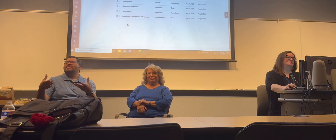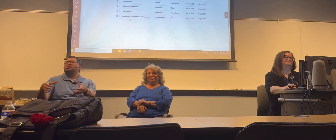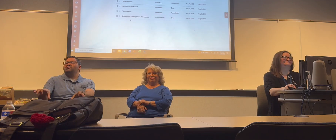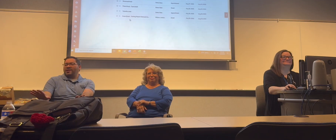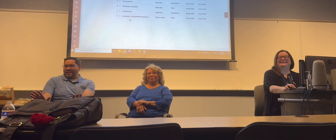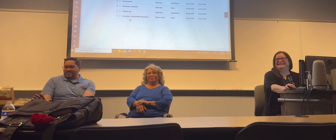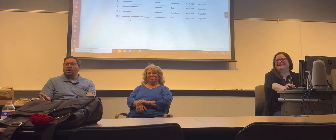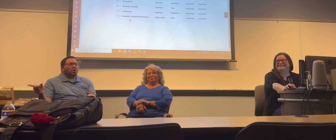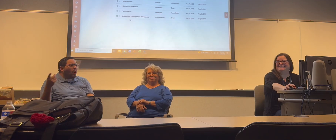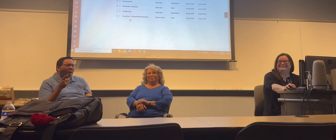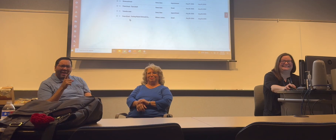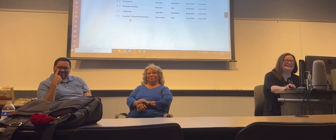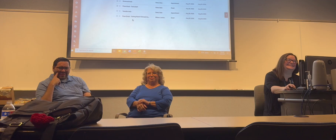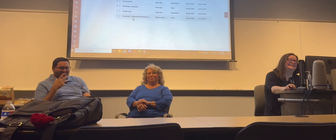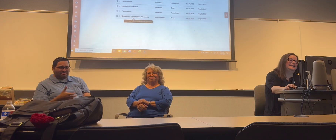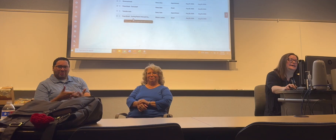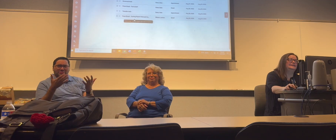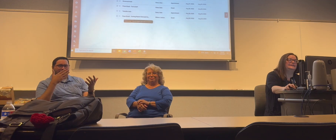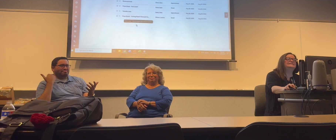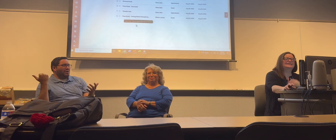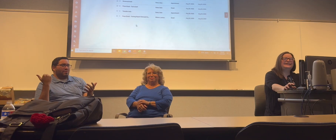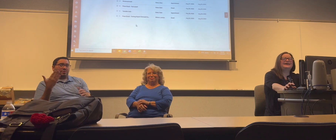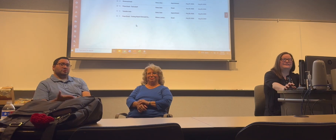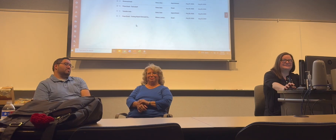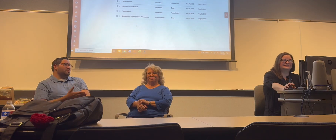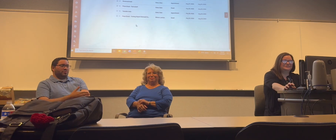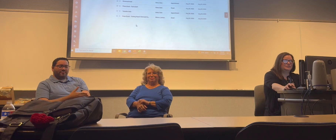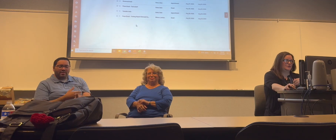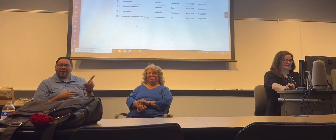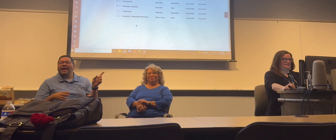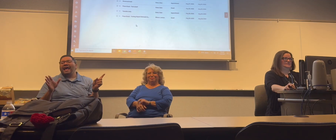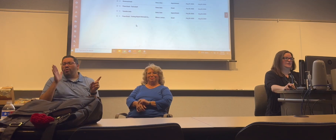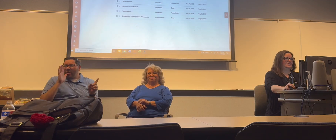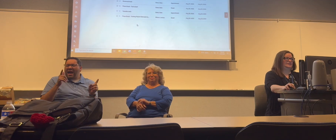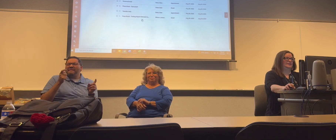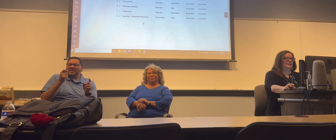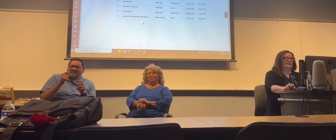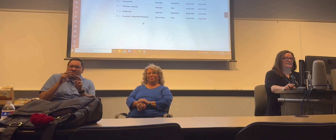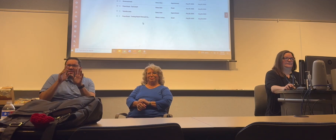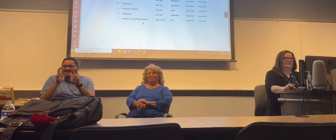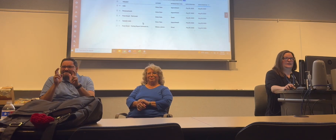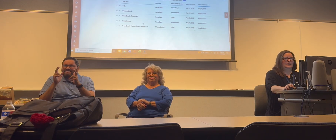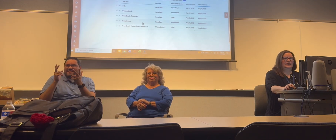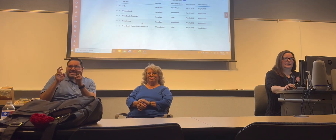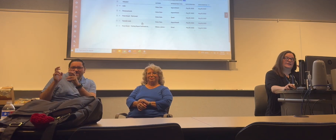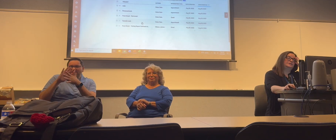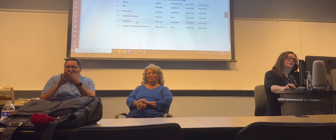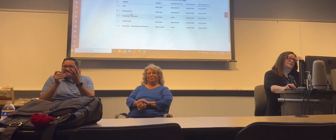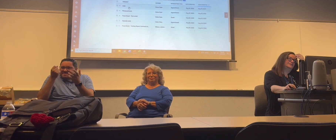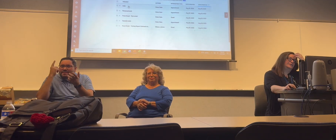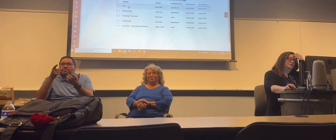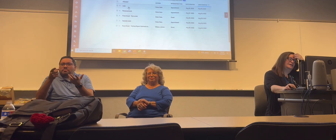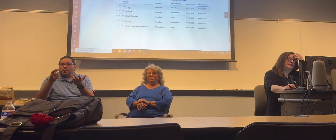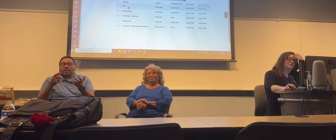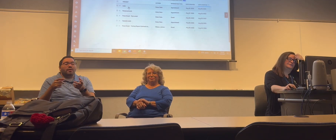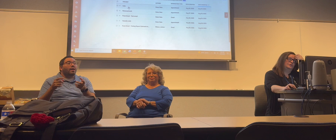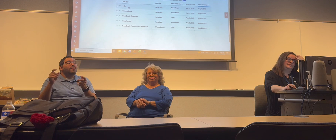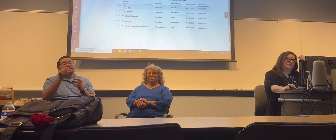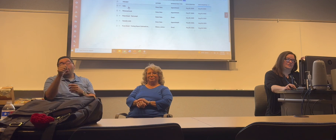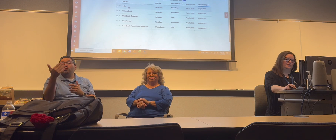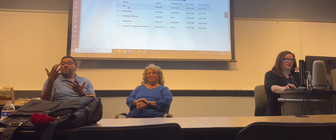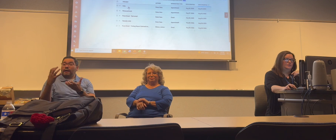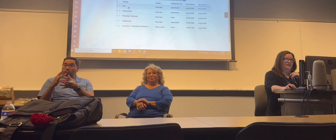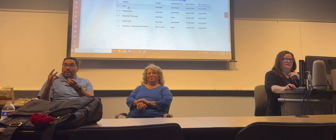I'm I know. saying. I think it's Saves so many much steps. Much improved. It's gonna have its little nuances, right? That's a good point, though. And the other thing I